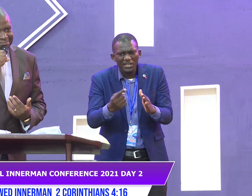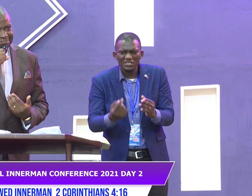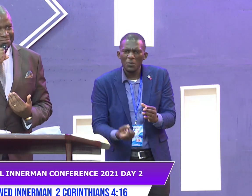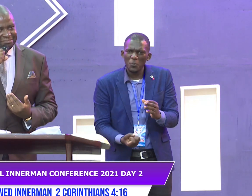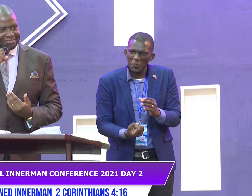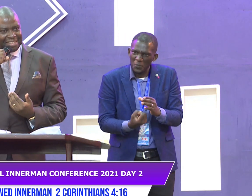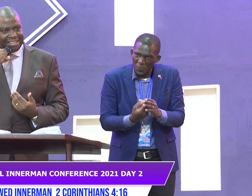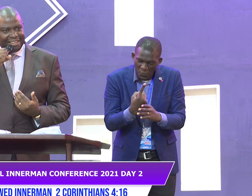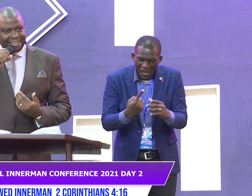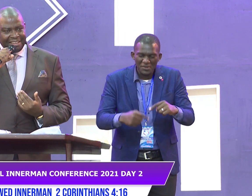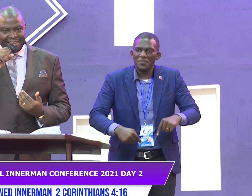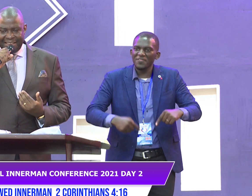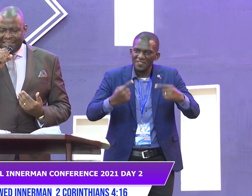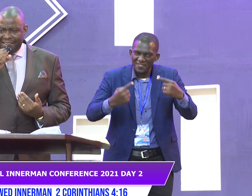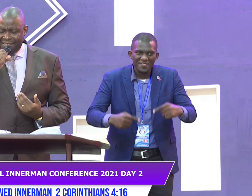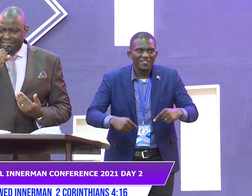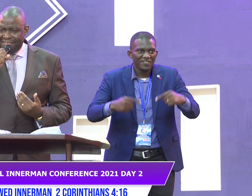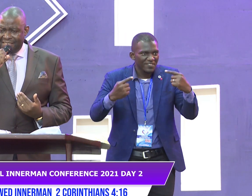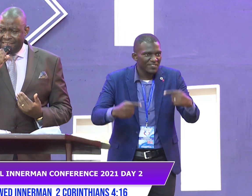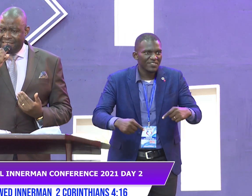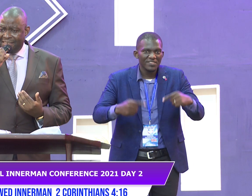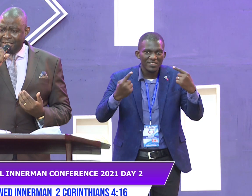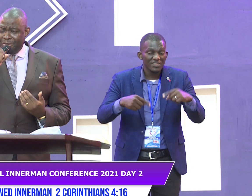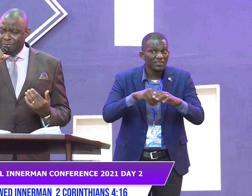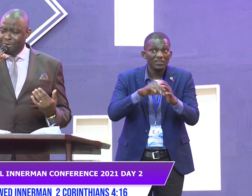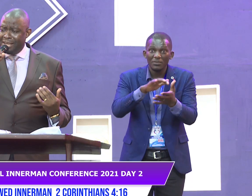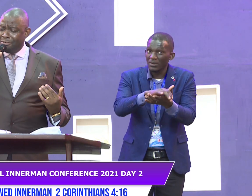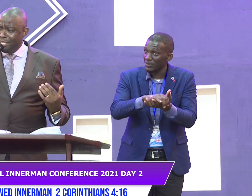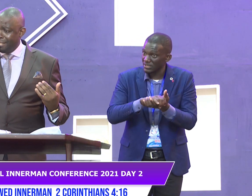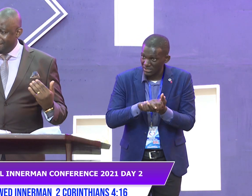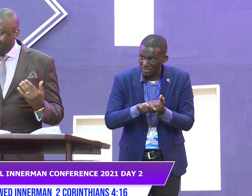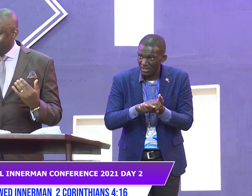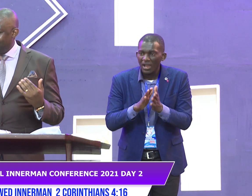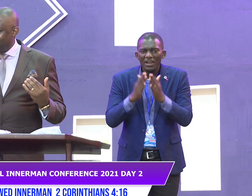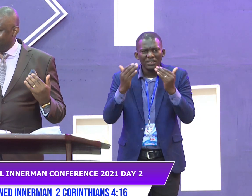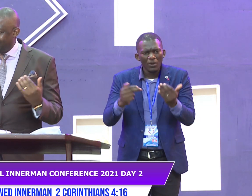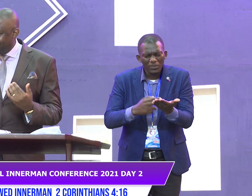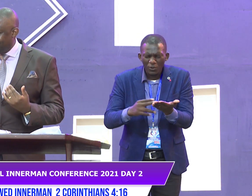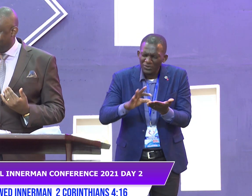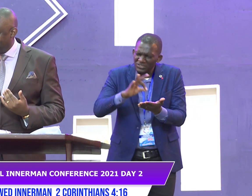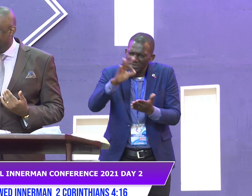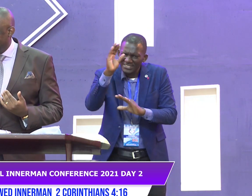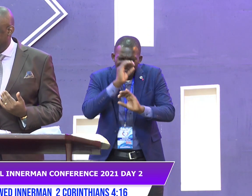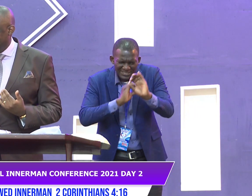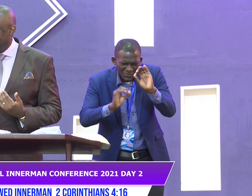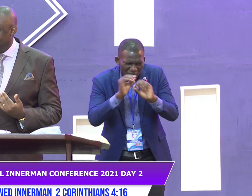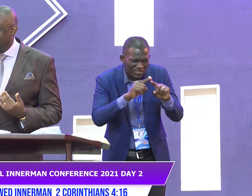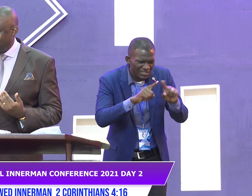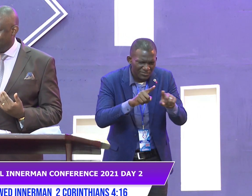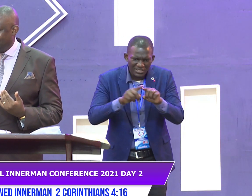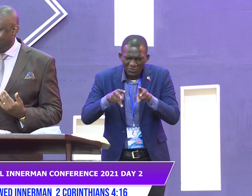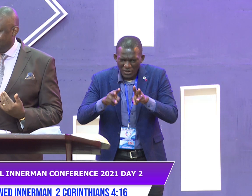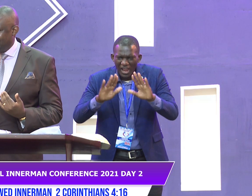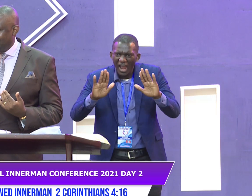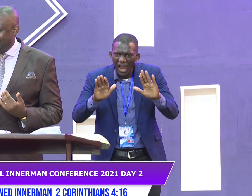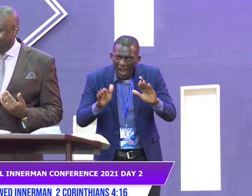And yet, perhaps there was a case that came that made you to go astray. And then the Holy Spirit is